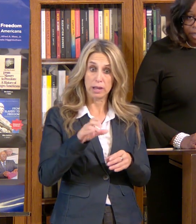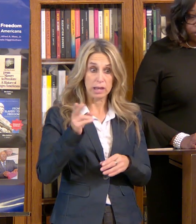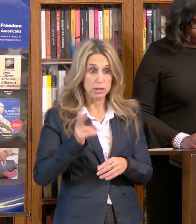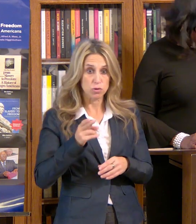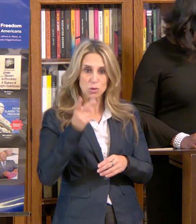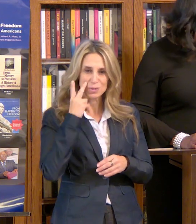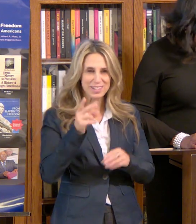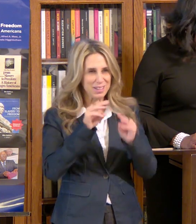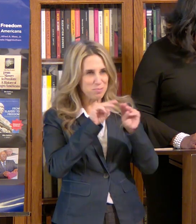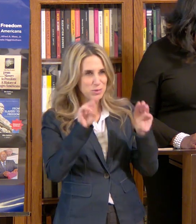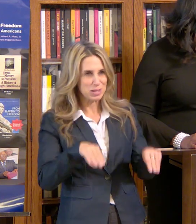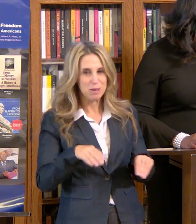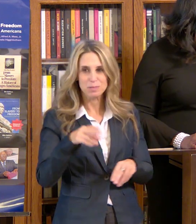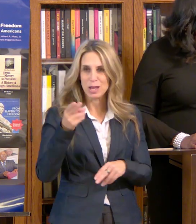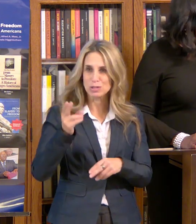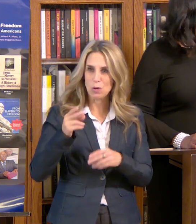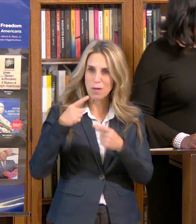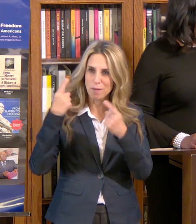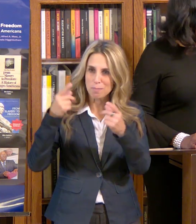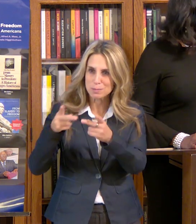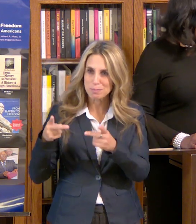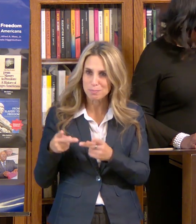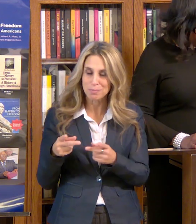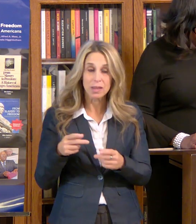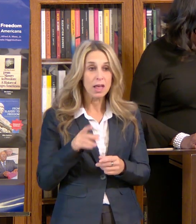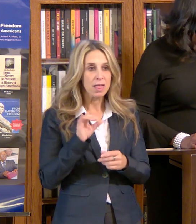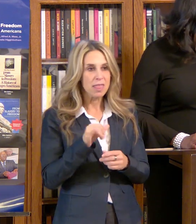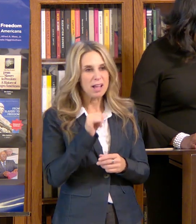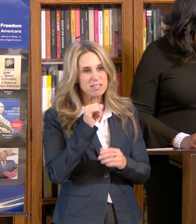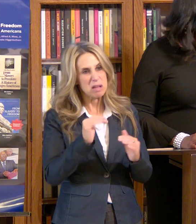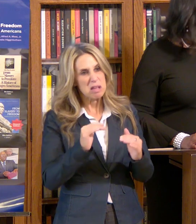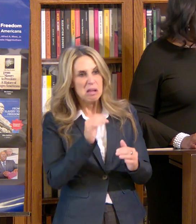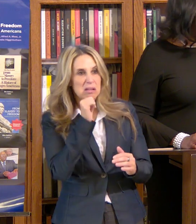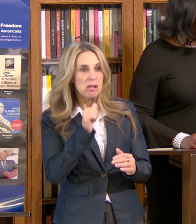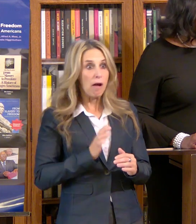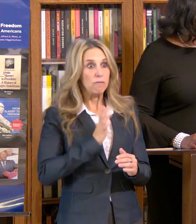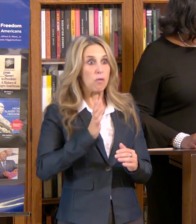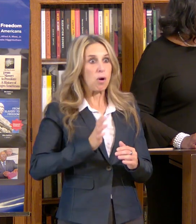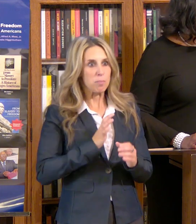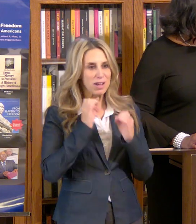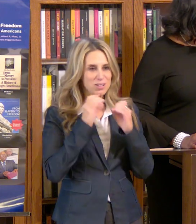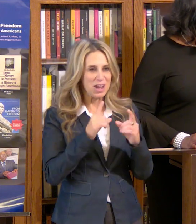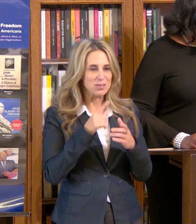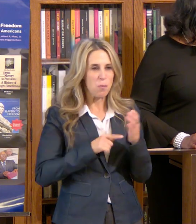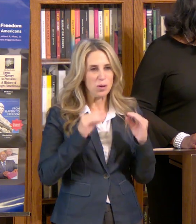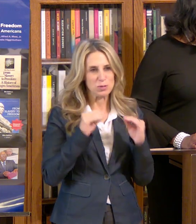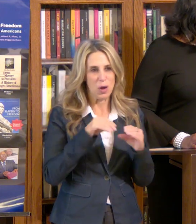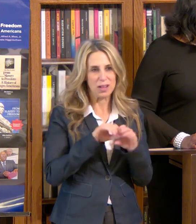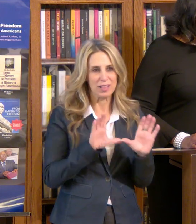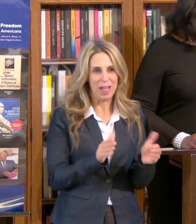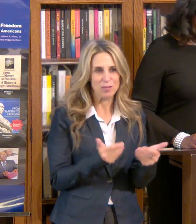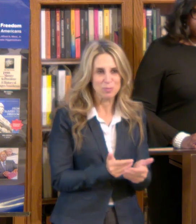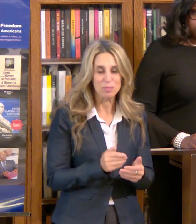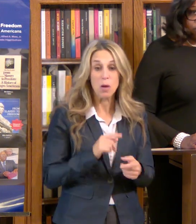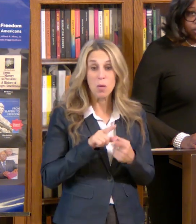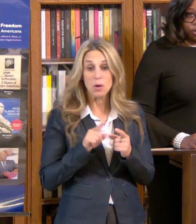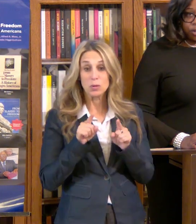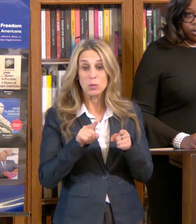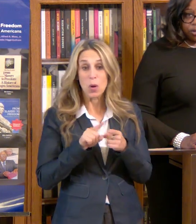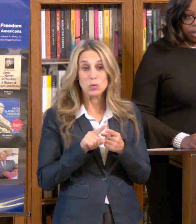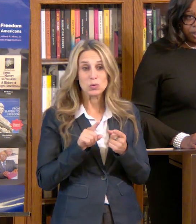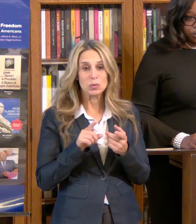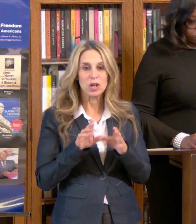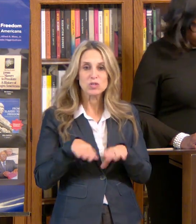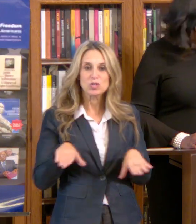museums and your historic sites it's the informal education of what is taught in classrooms so when you go to the